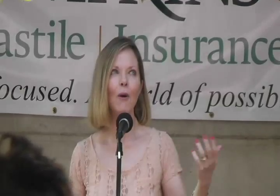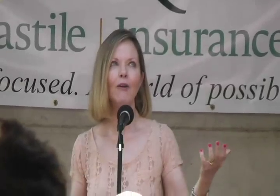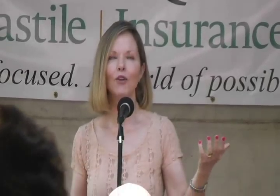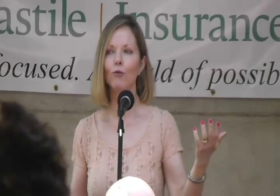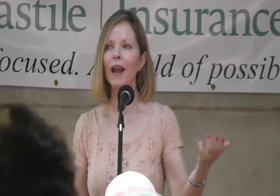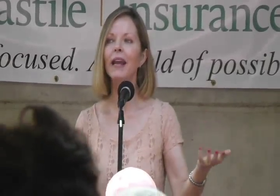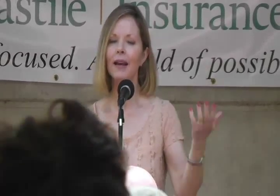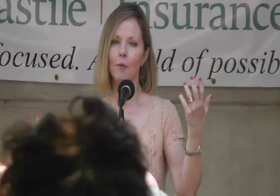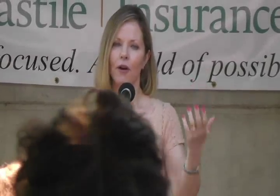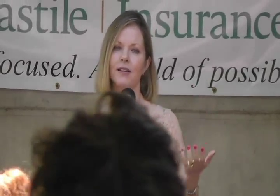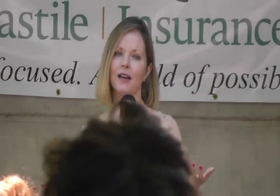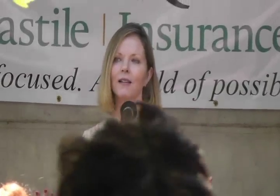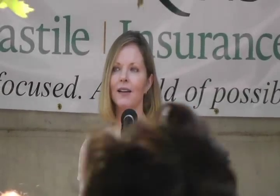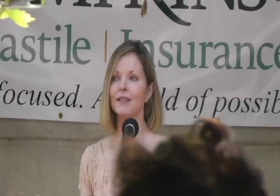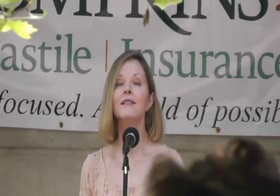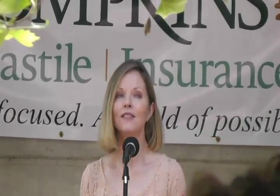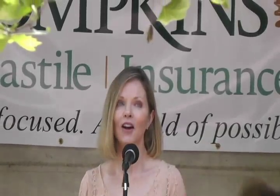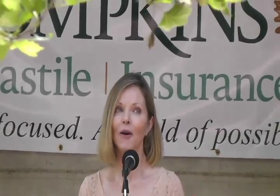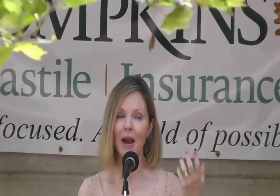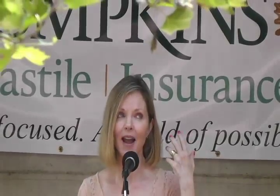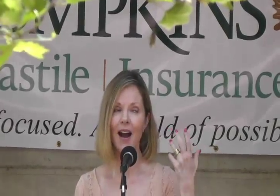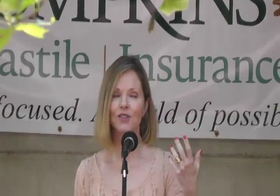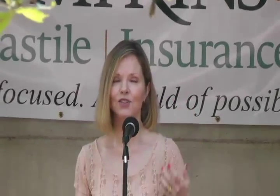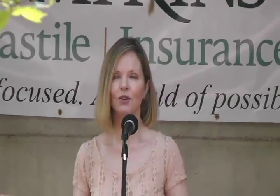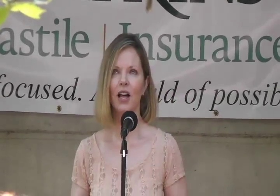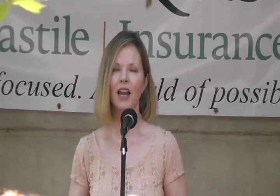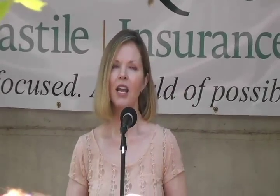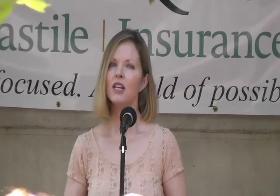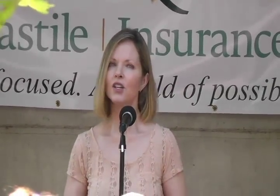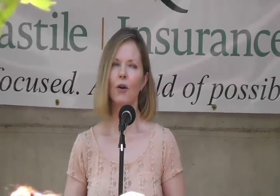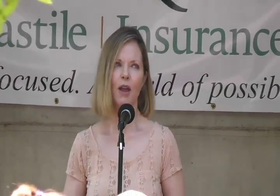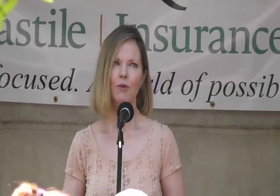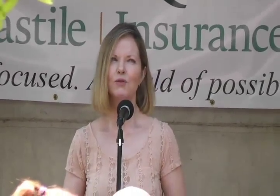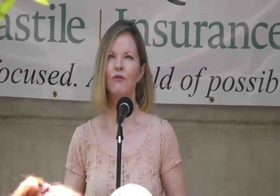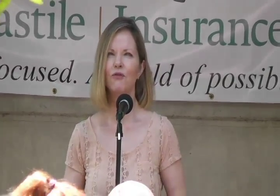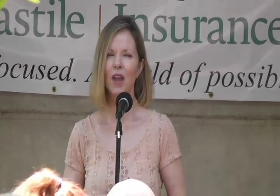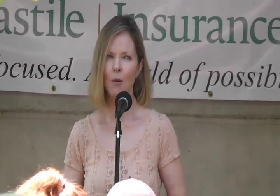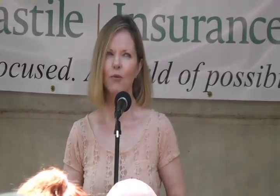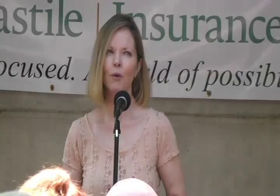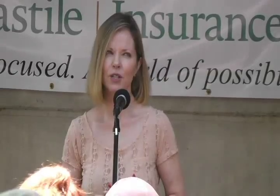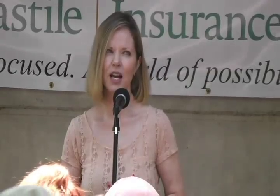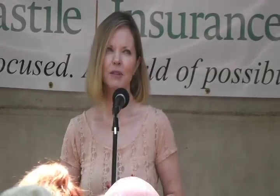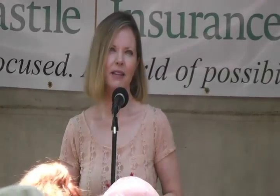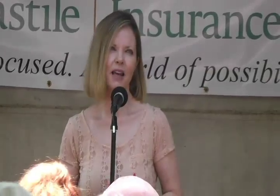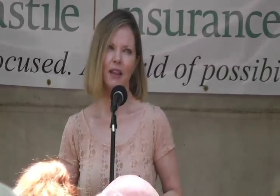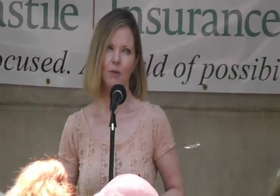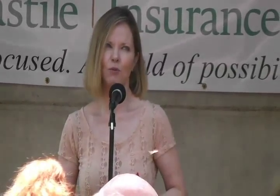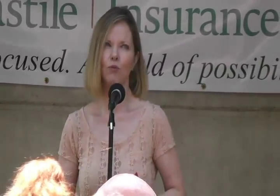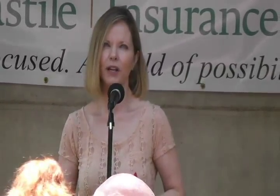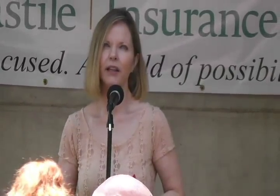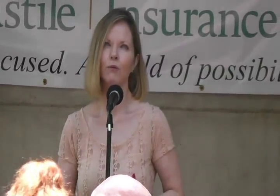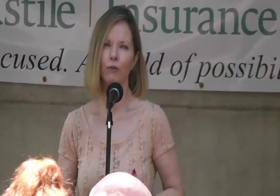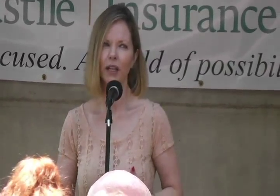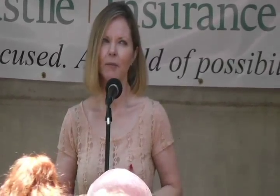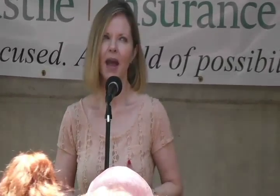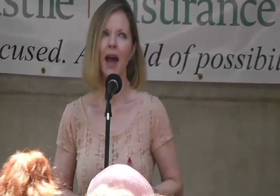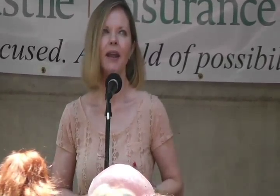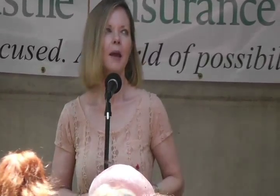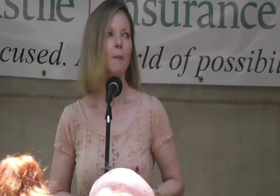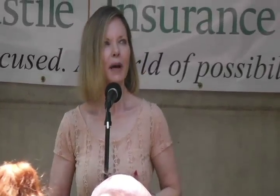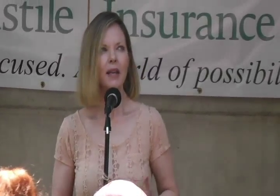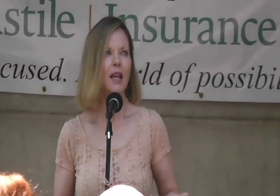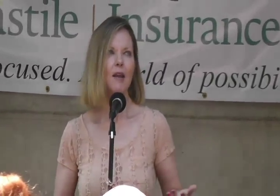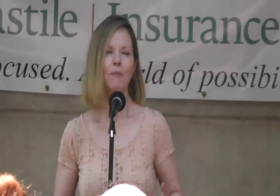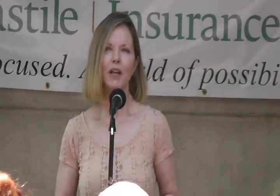mean, I go out in the rain and I'm wearing sunglasses, my eyes are so light. So there were times like that it was really, really